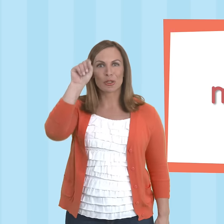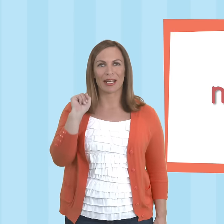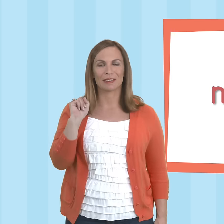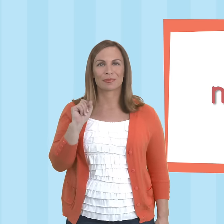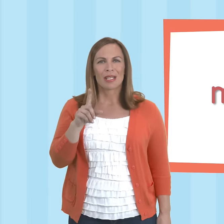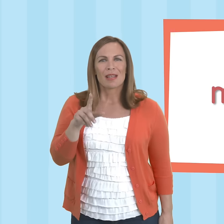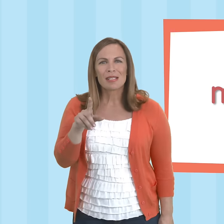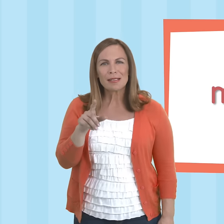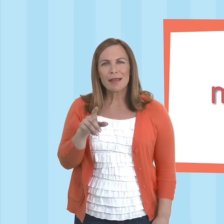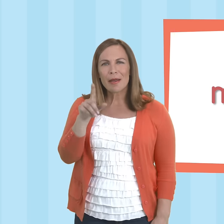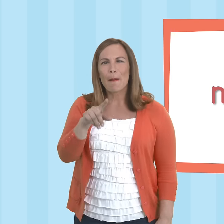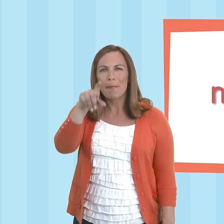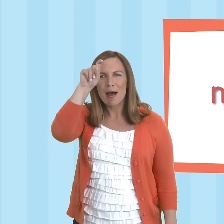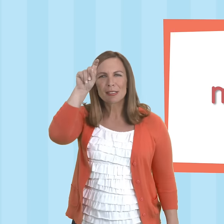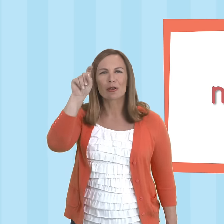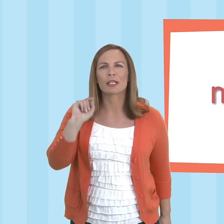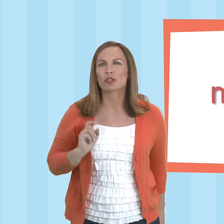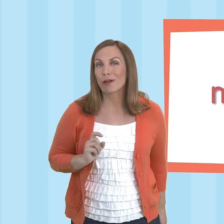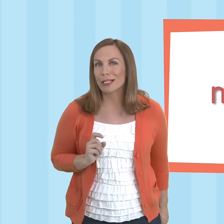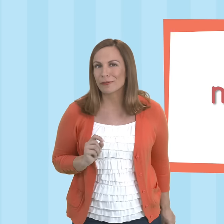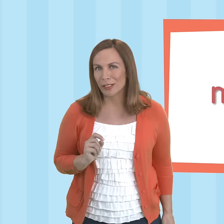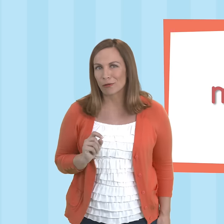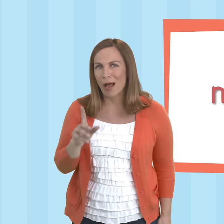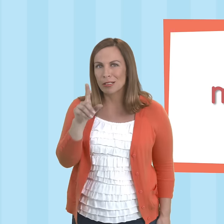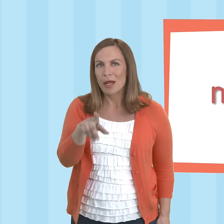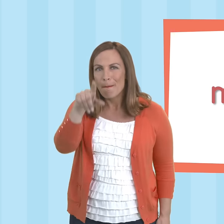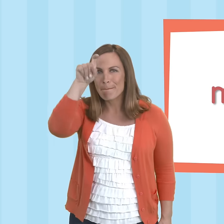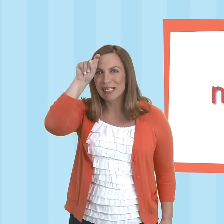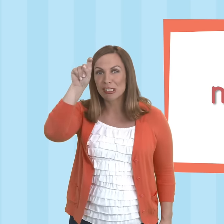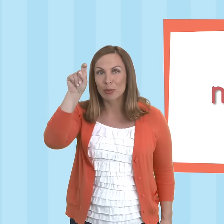Mystery. This is like a puzzle that you're trying to figure out. Mystery.